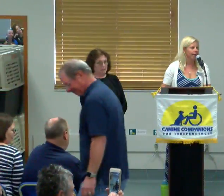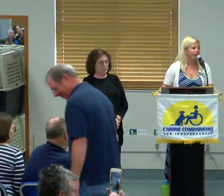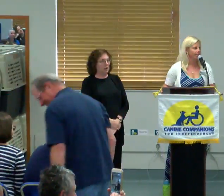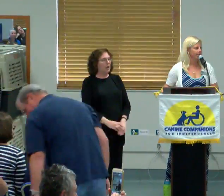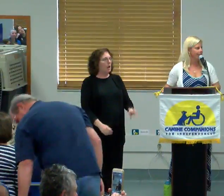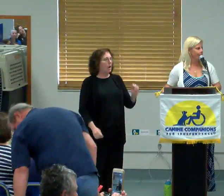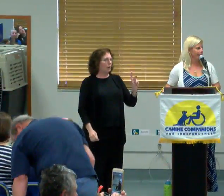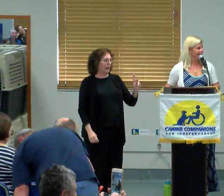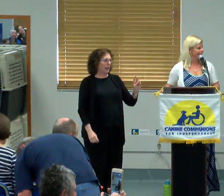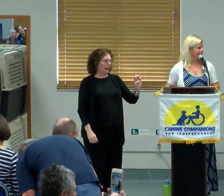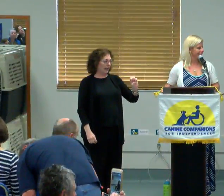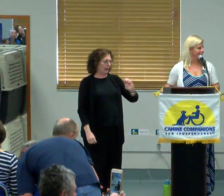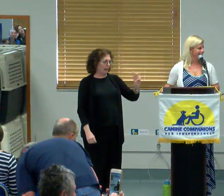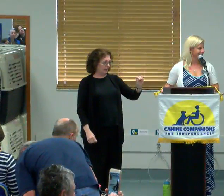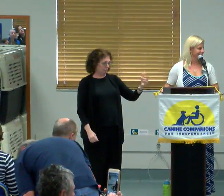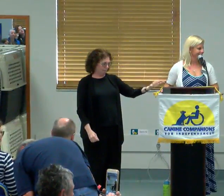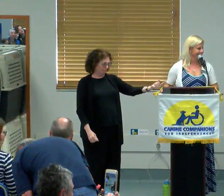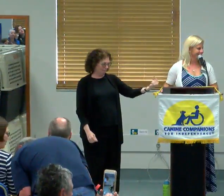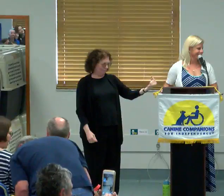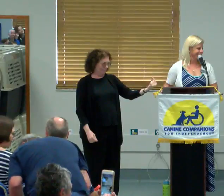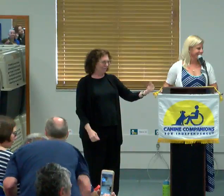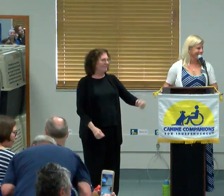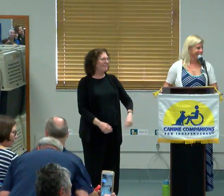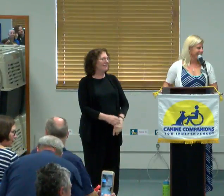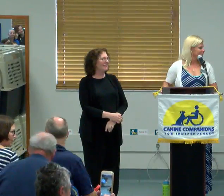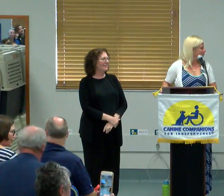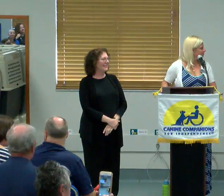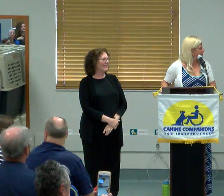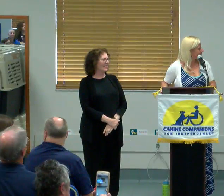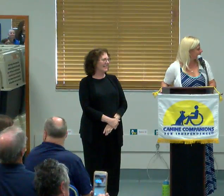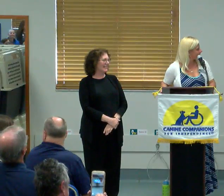All right, Ellen, you're next.